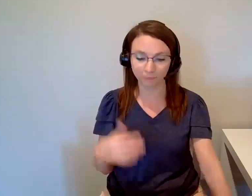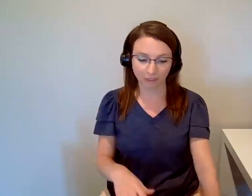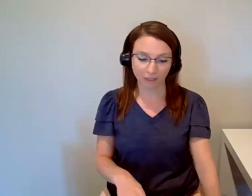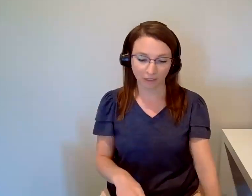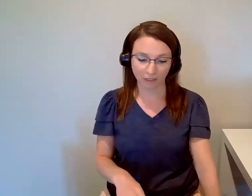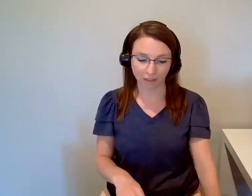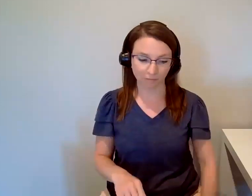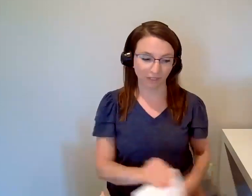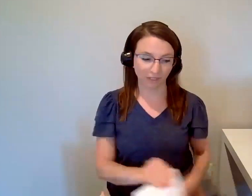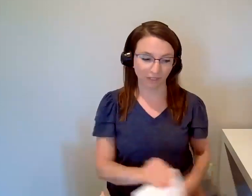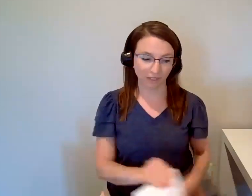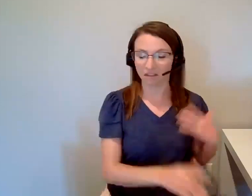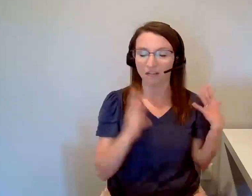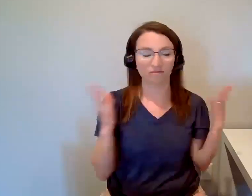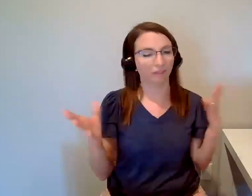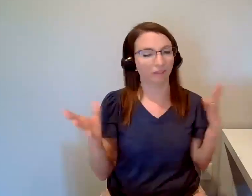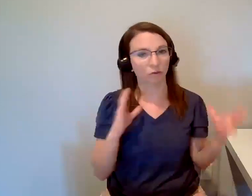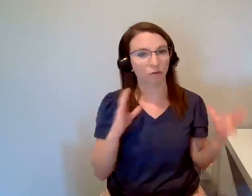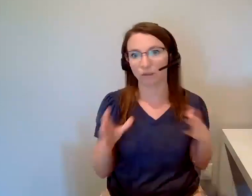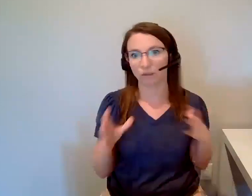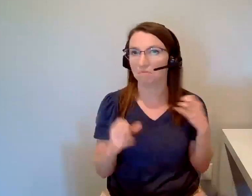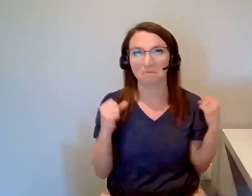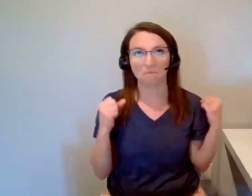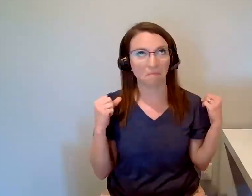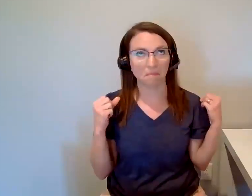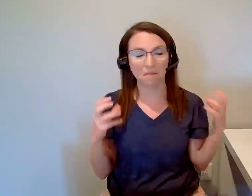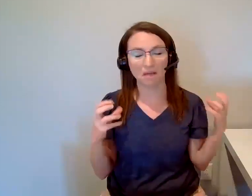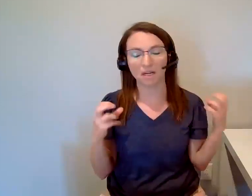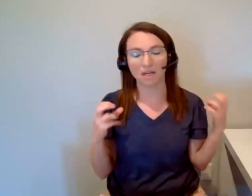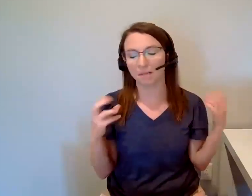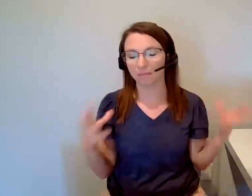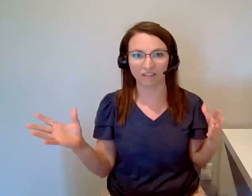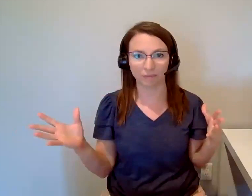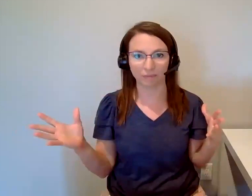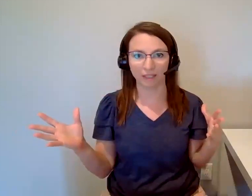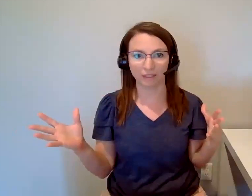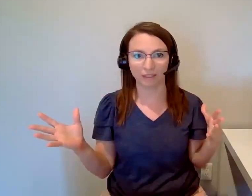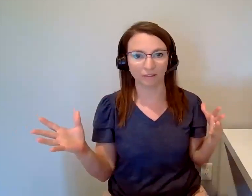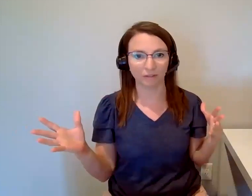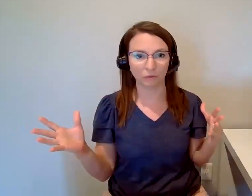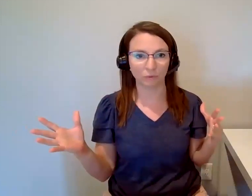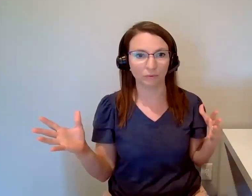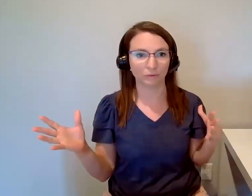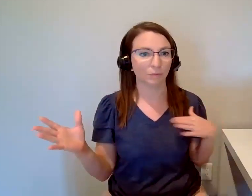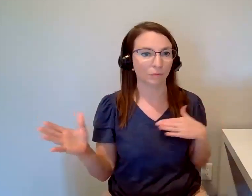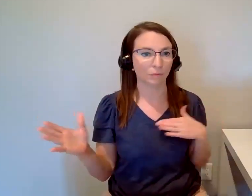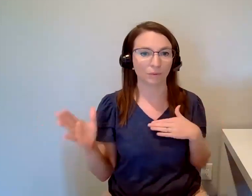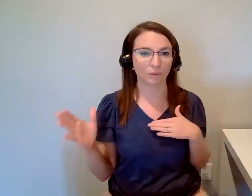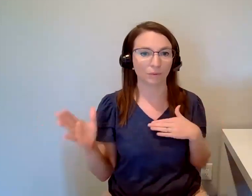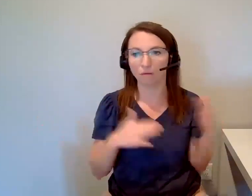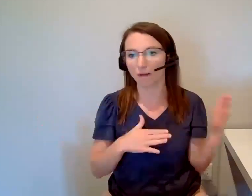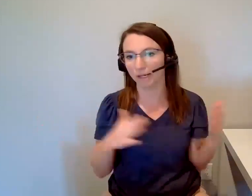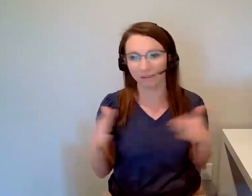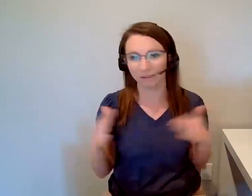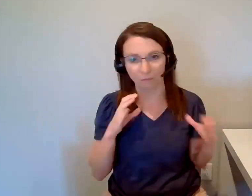syndrome. And I've interacted with many, many different deafblind individuals with all kinds